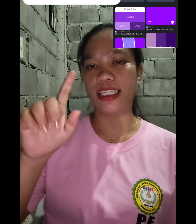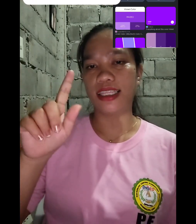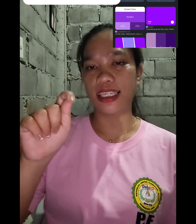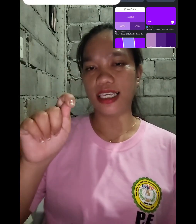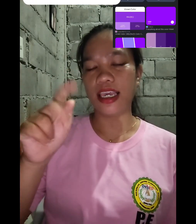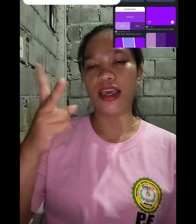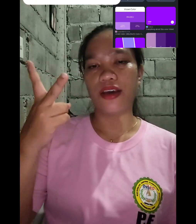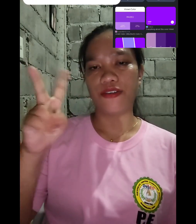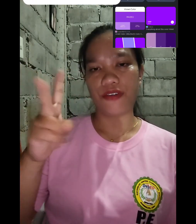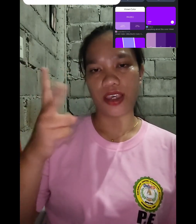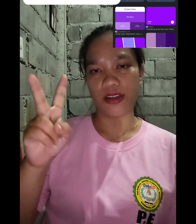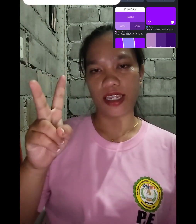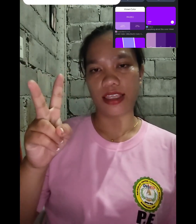V-I-O-L-E-T, violet.